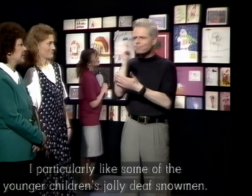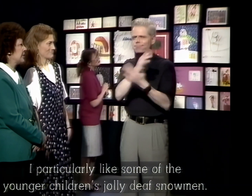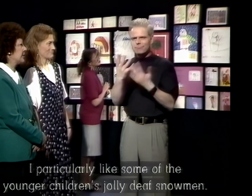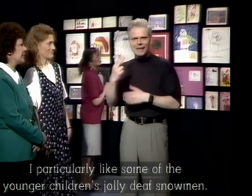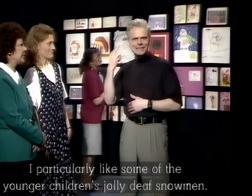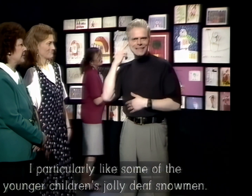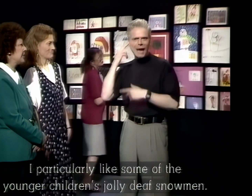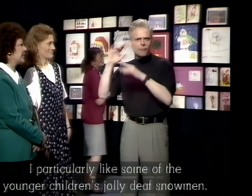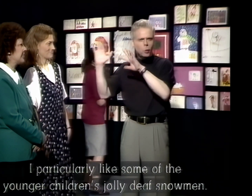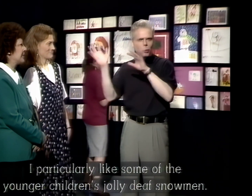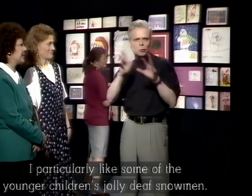deaf snowmen.